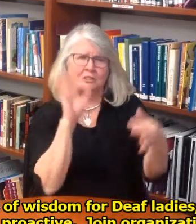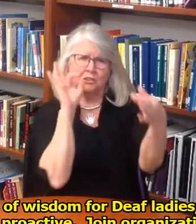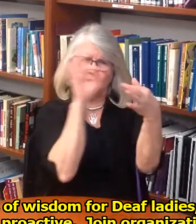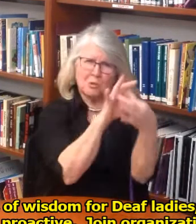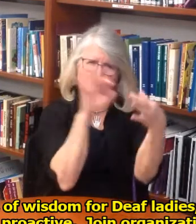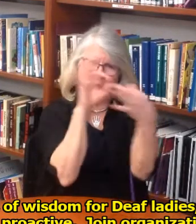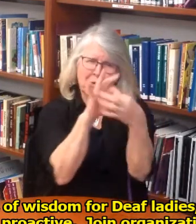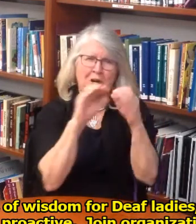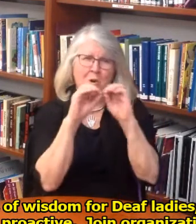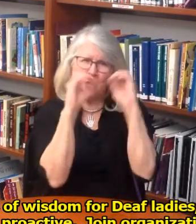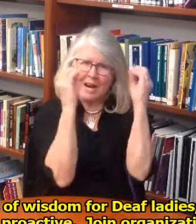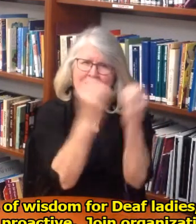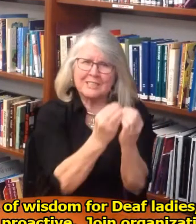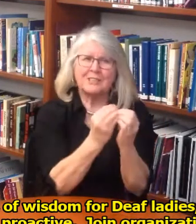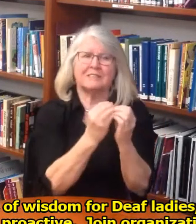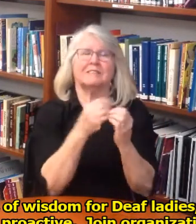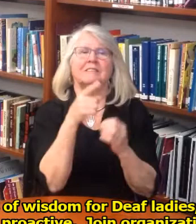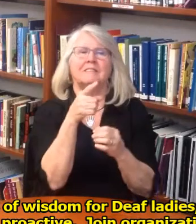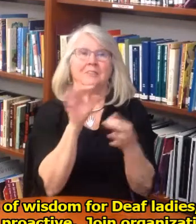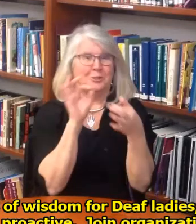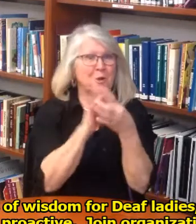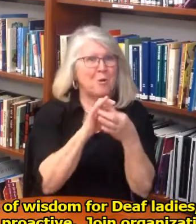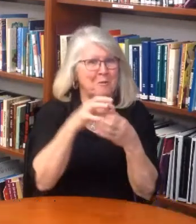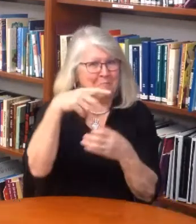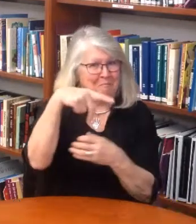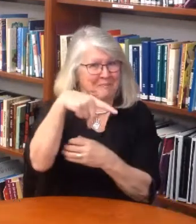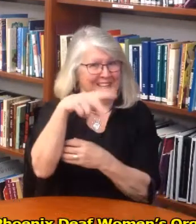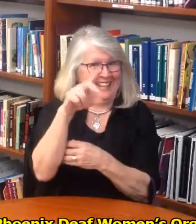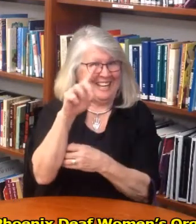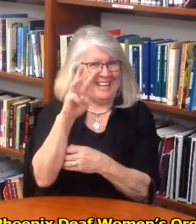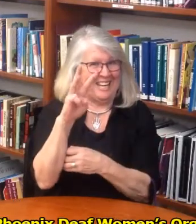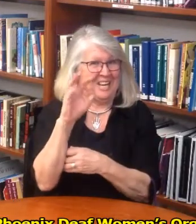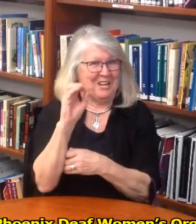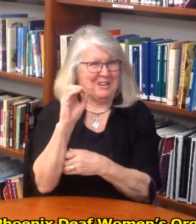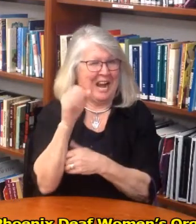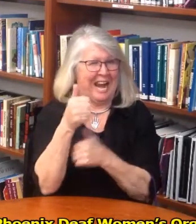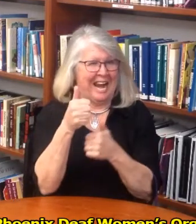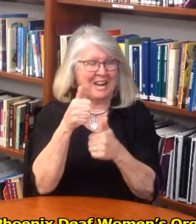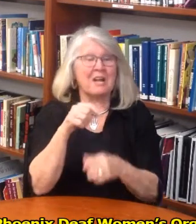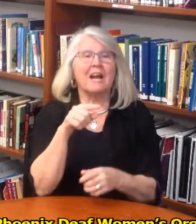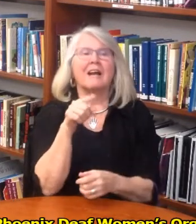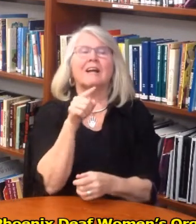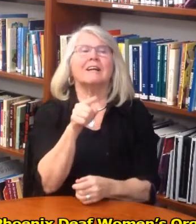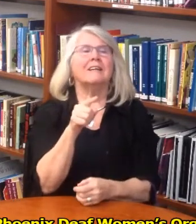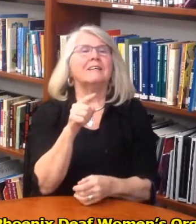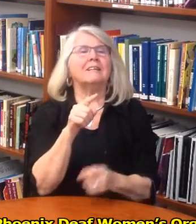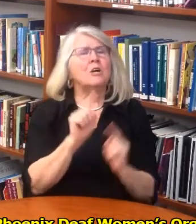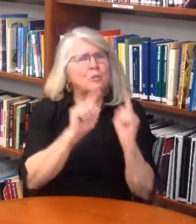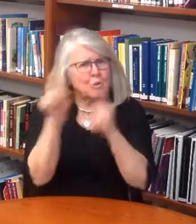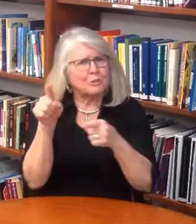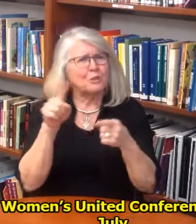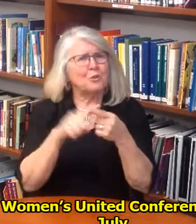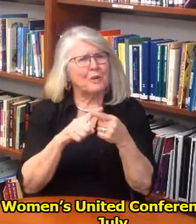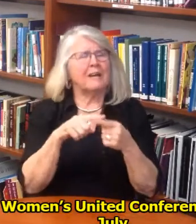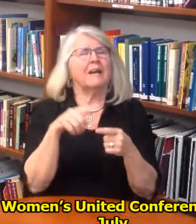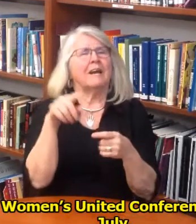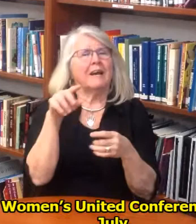proactive. Join organizations. Join Phoenix Deaf Women's Organization. Go